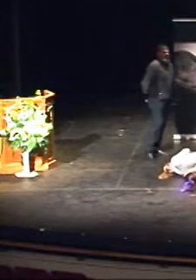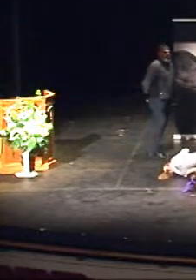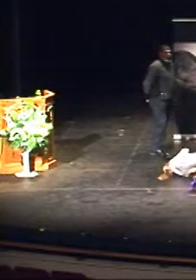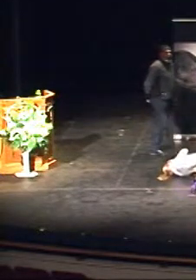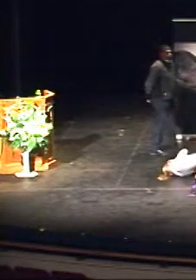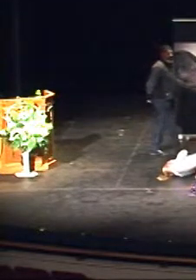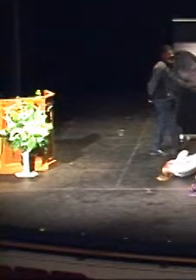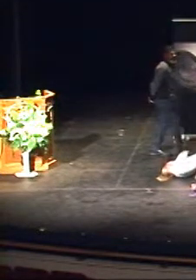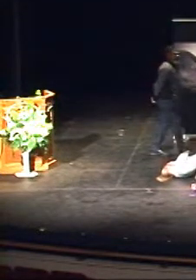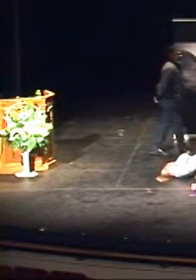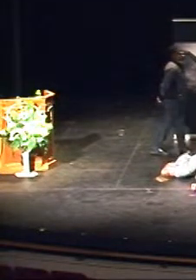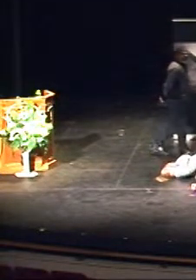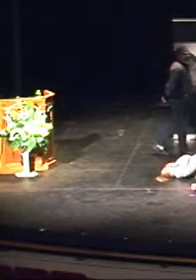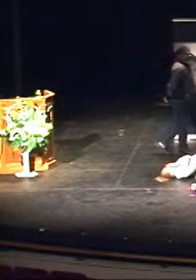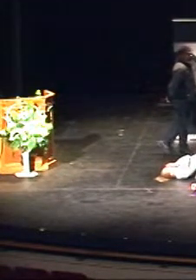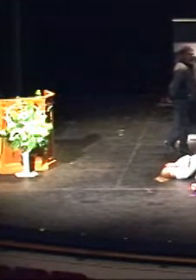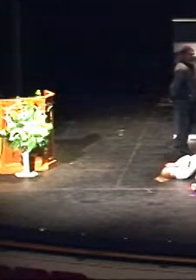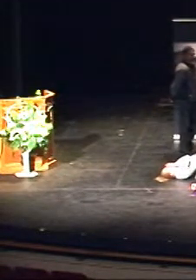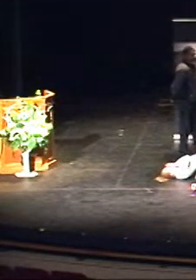I don't mind.